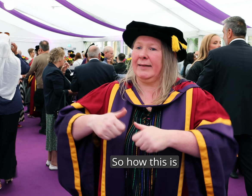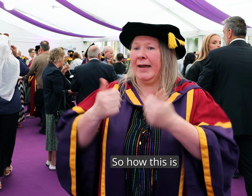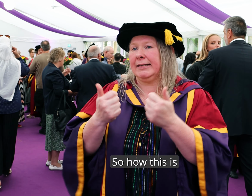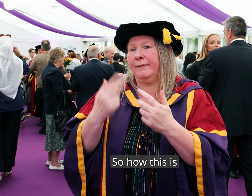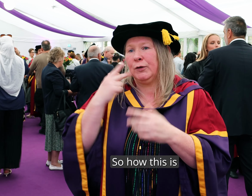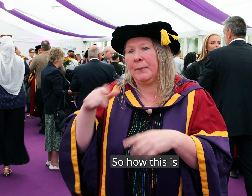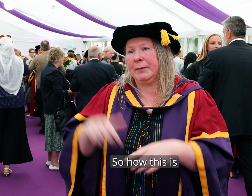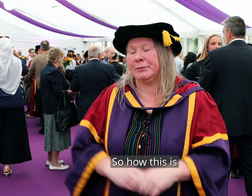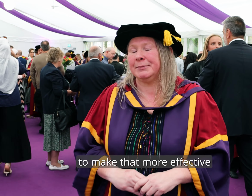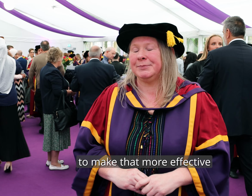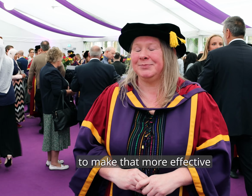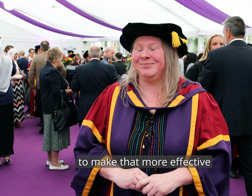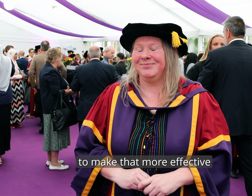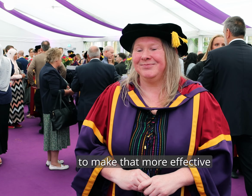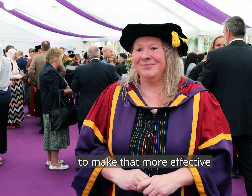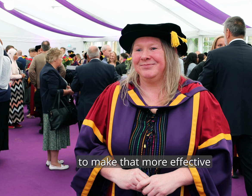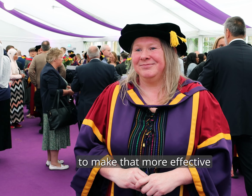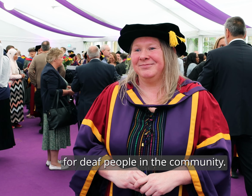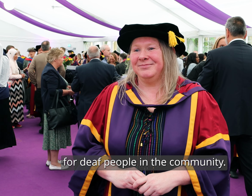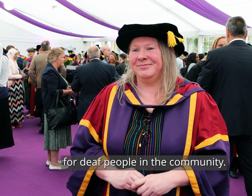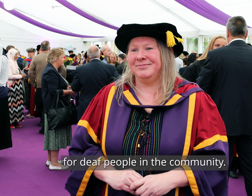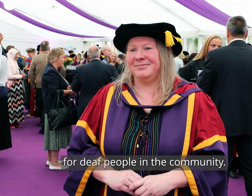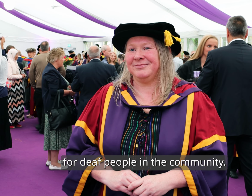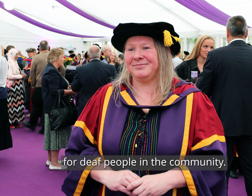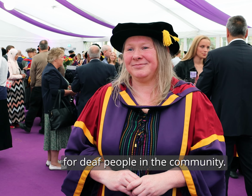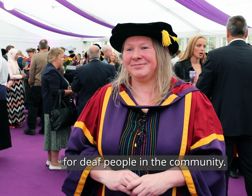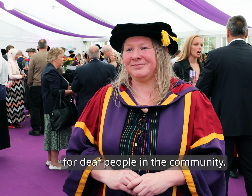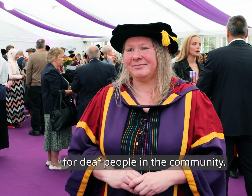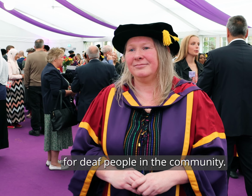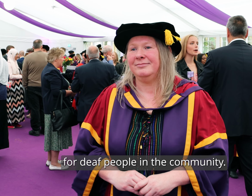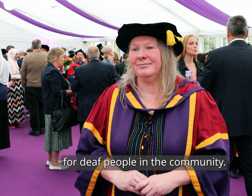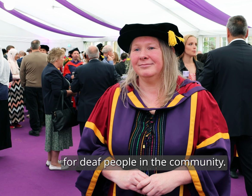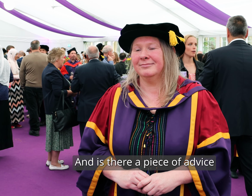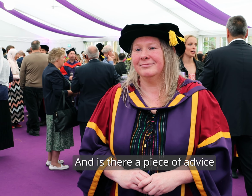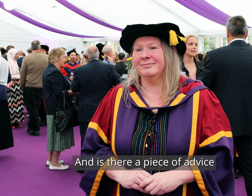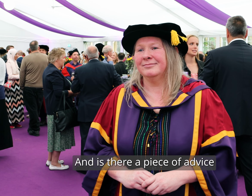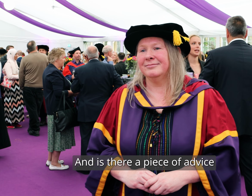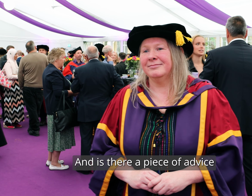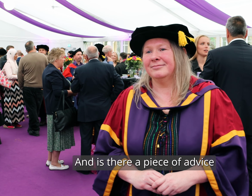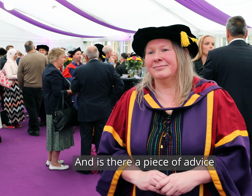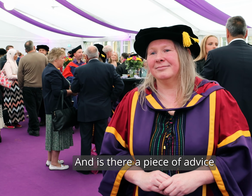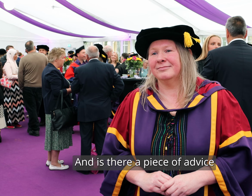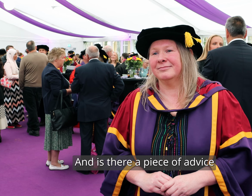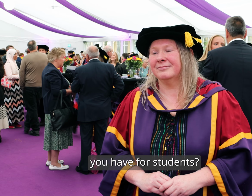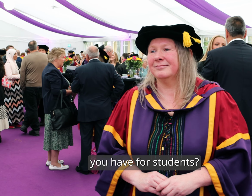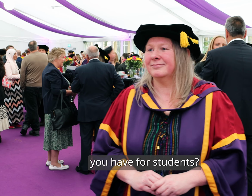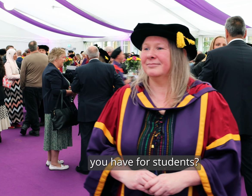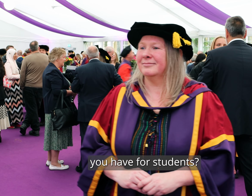this is, to make that more effective for deaf people in the community. And is there a piece of advice you have for students?